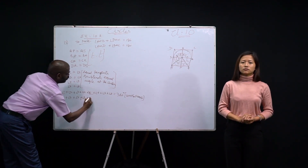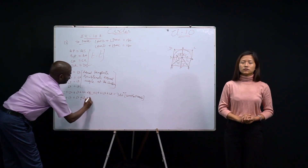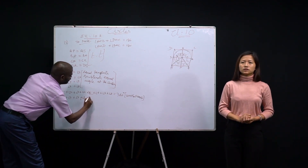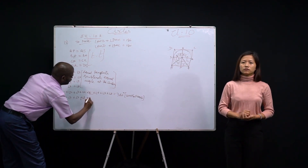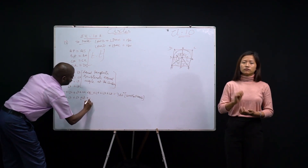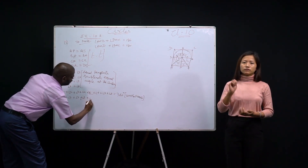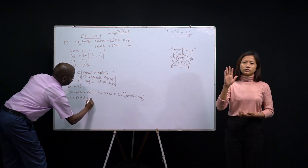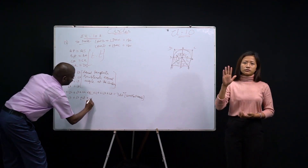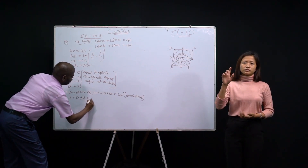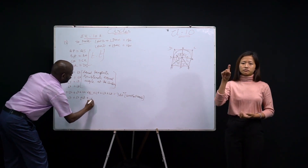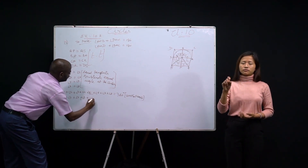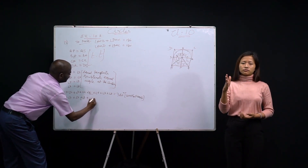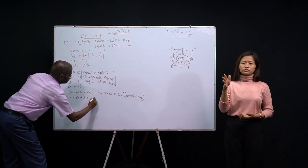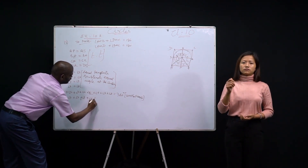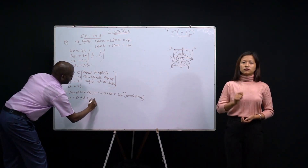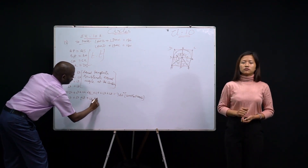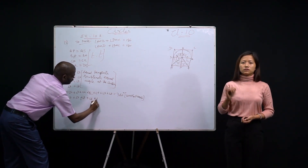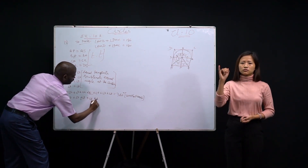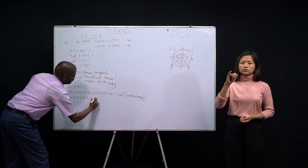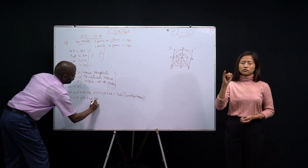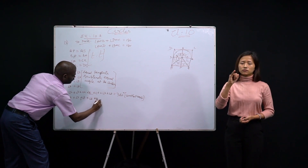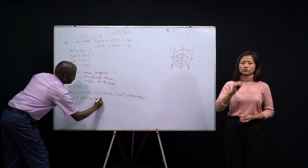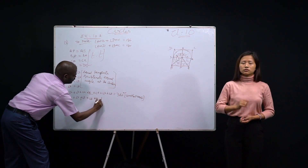5 we don't need. 6.